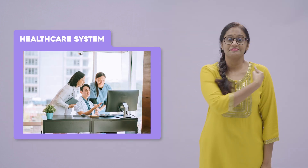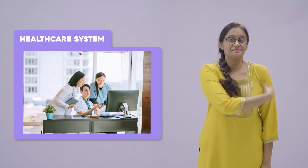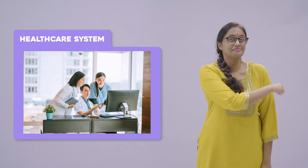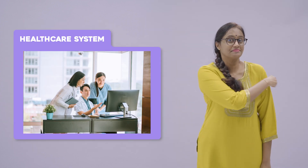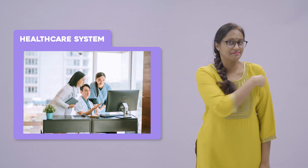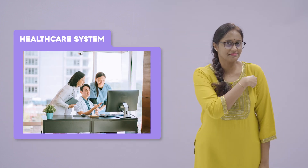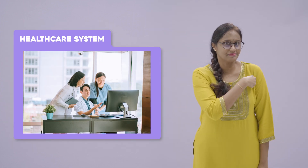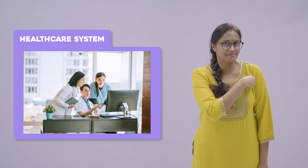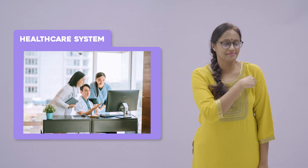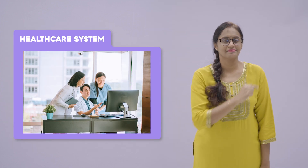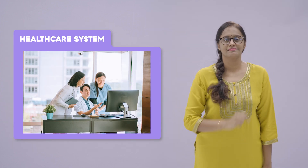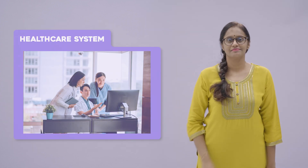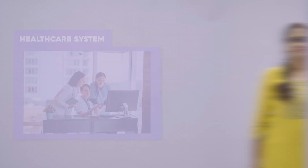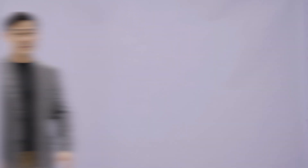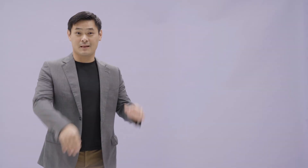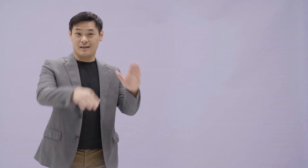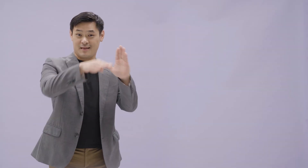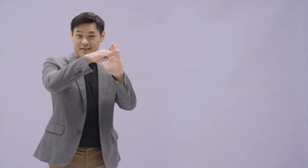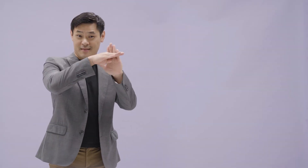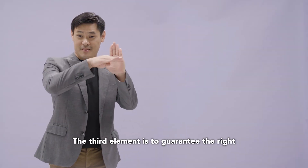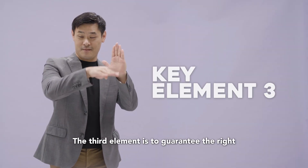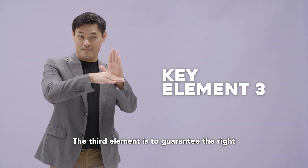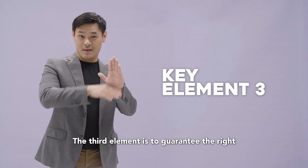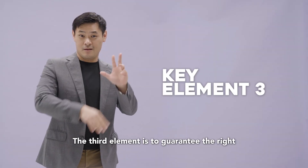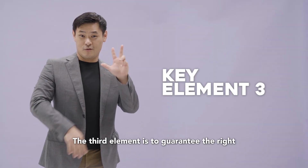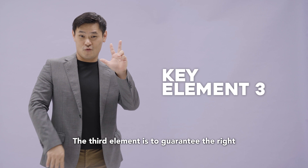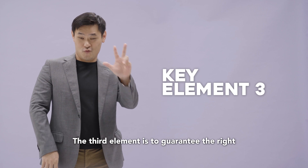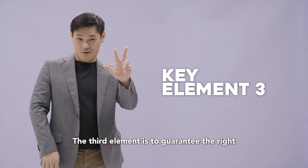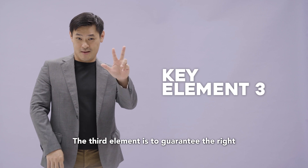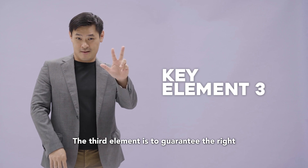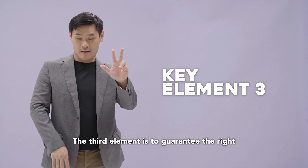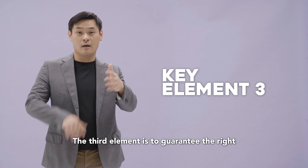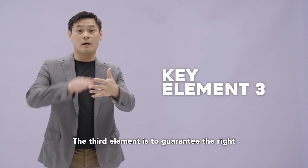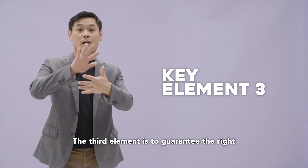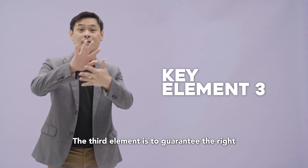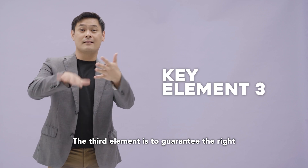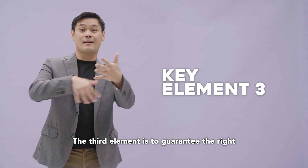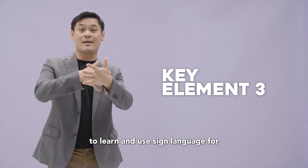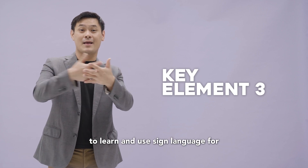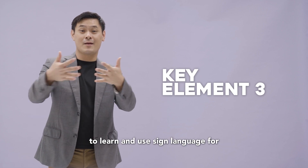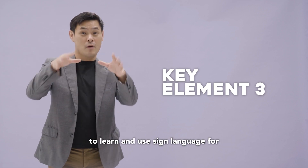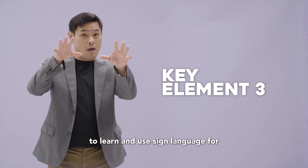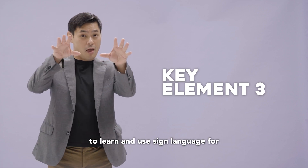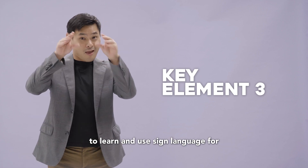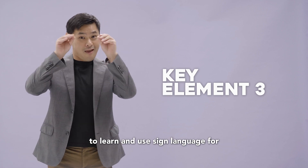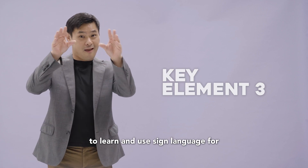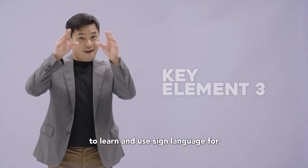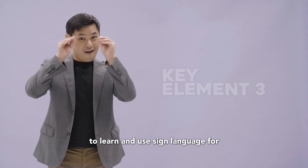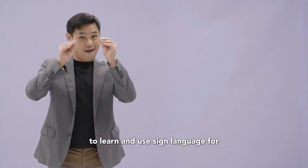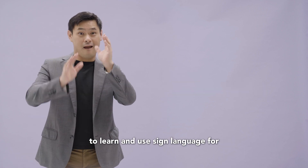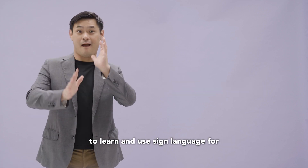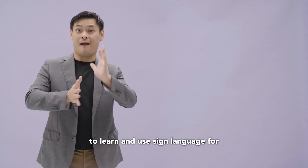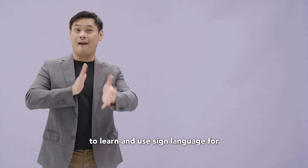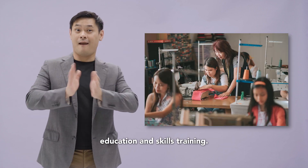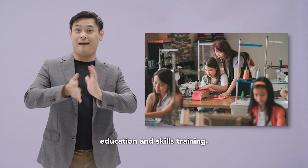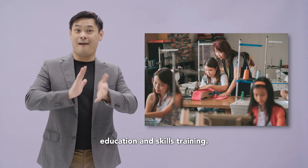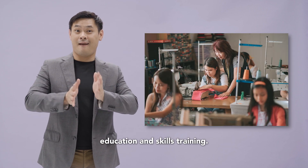healthcare system. The third element is to guarantee the right to learn and use sign language for education